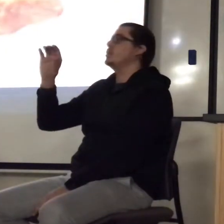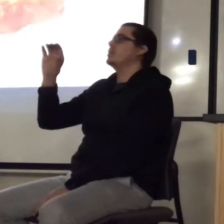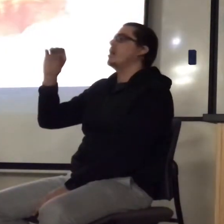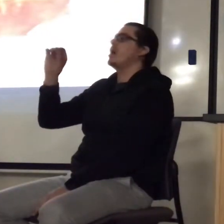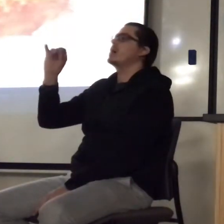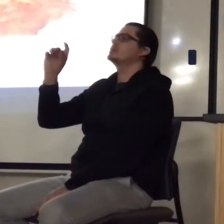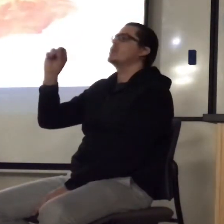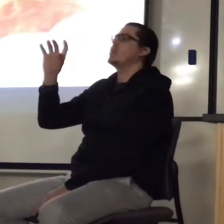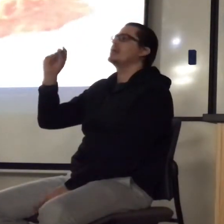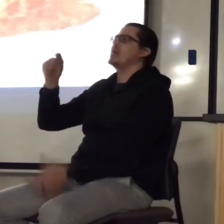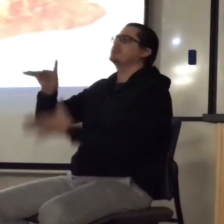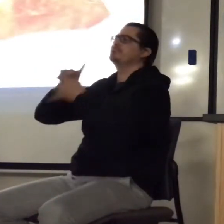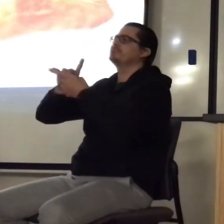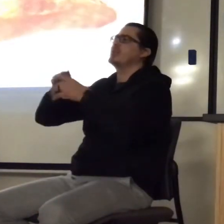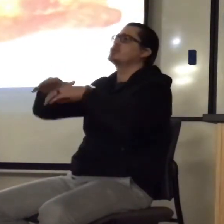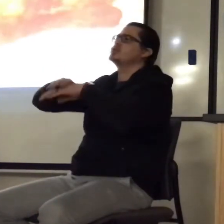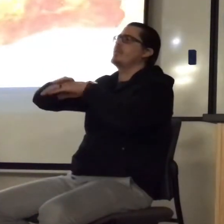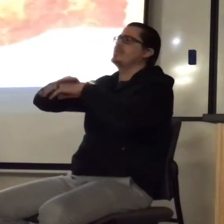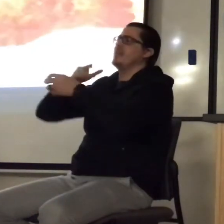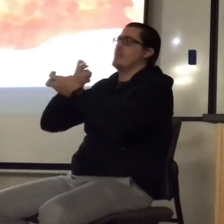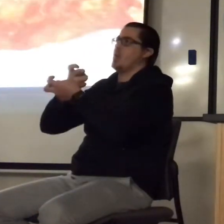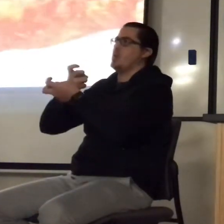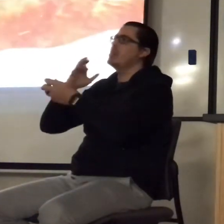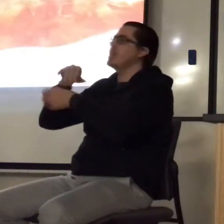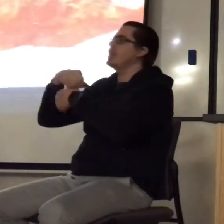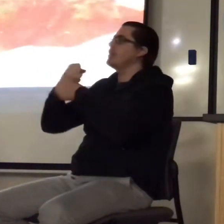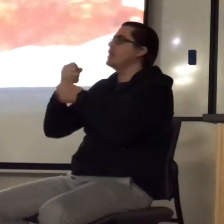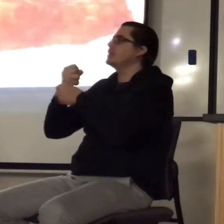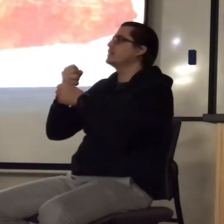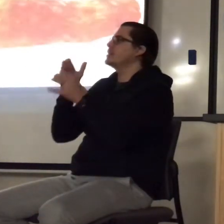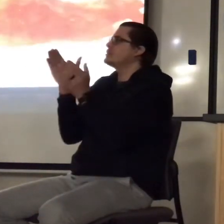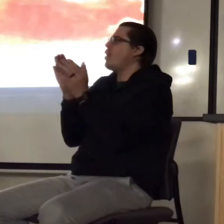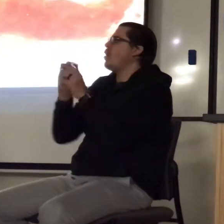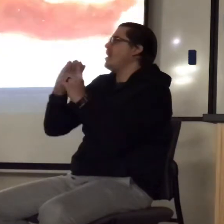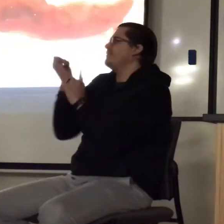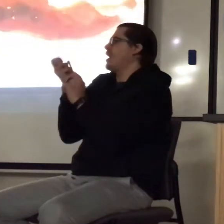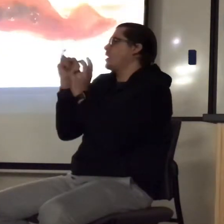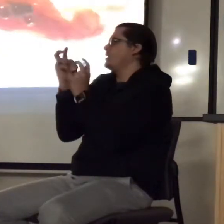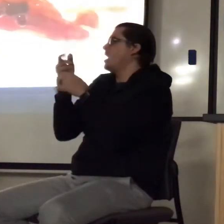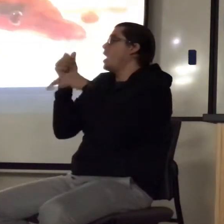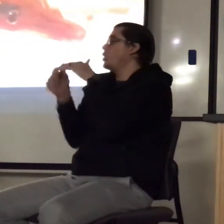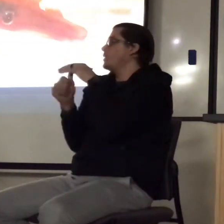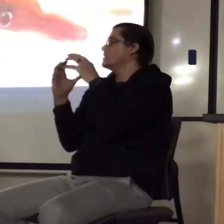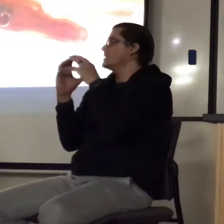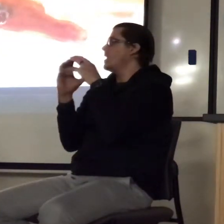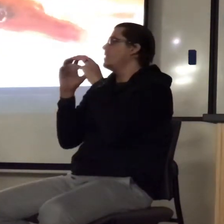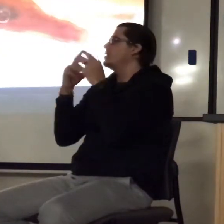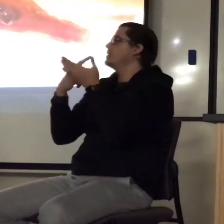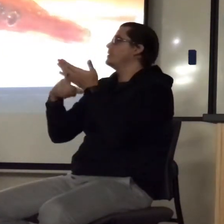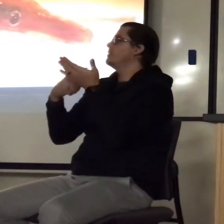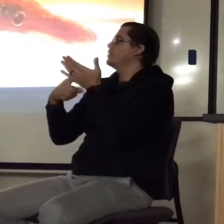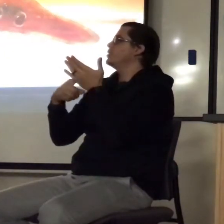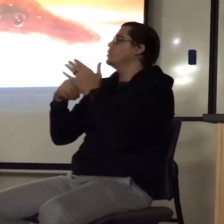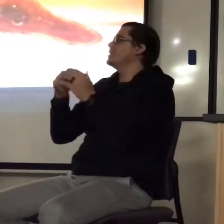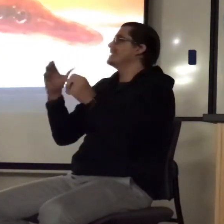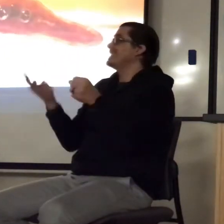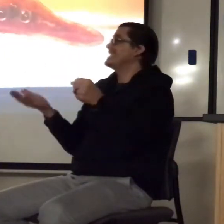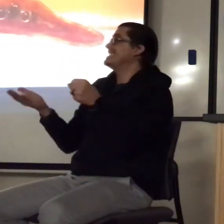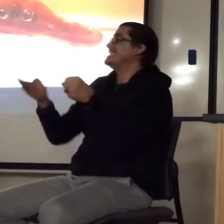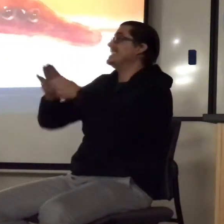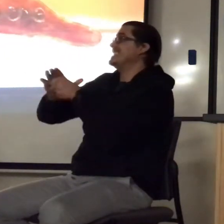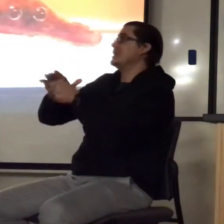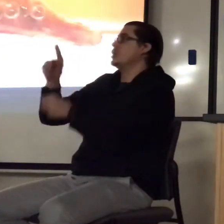Osteoclasts anchor themselves to the surface of bone. This creates a microenvironment underneath the cell, which is referred to as the sealed